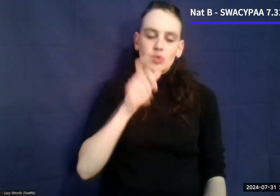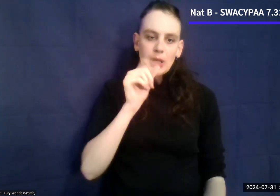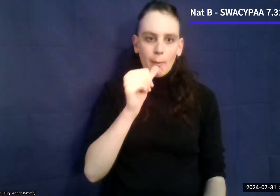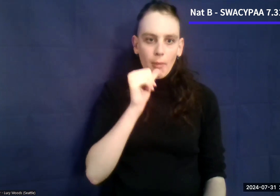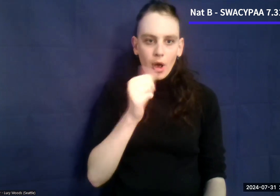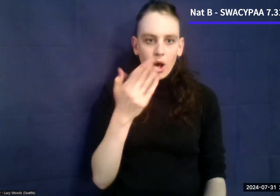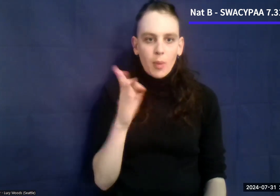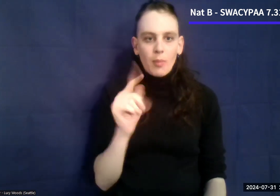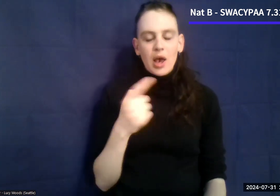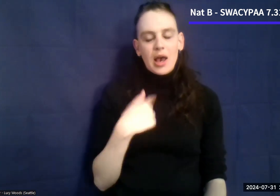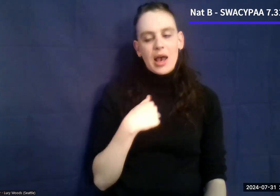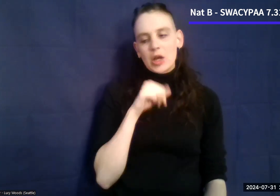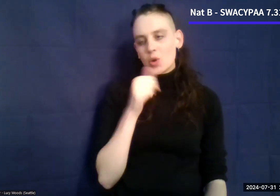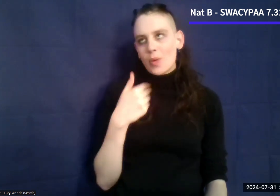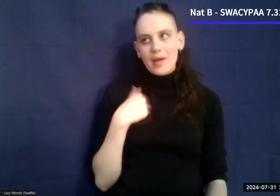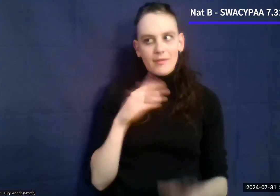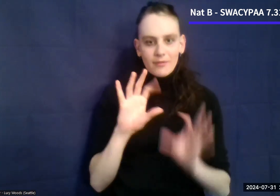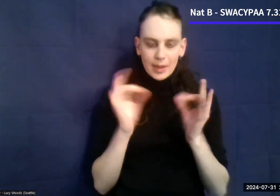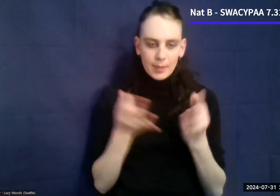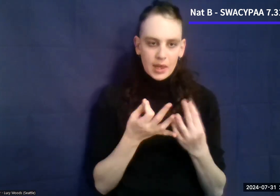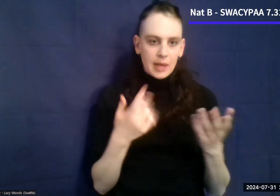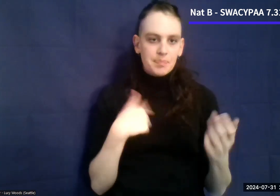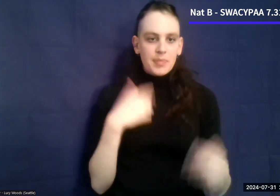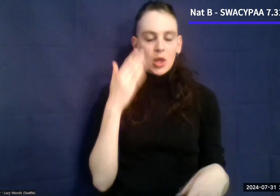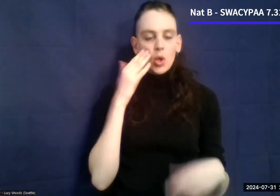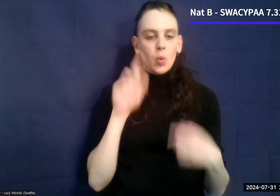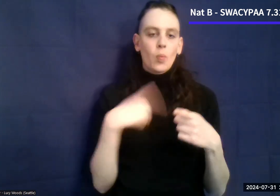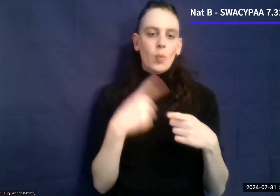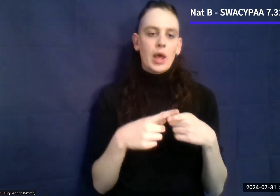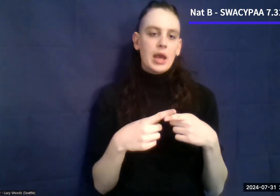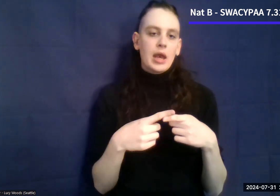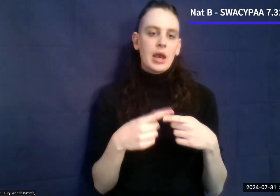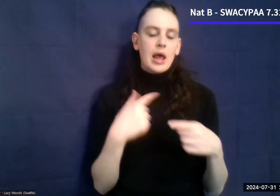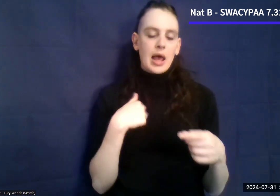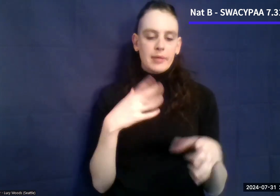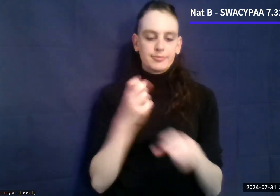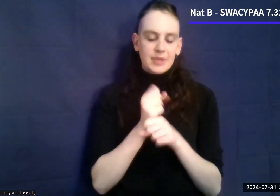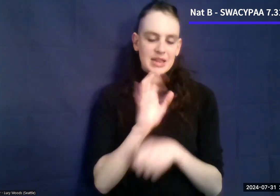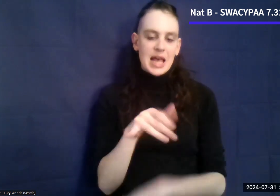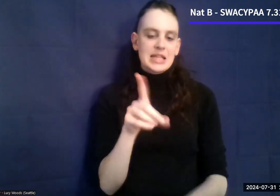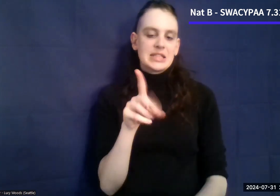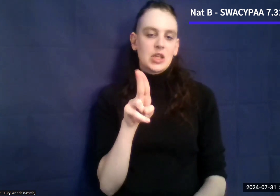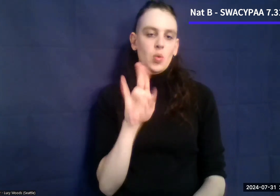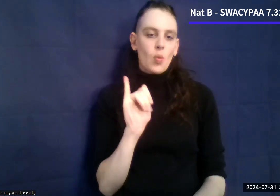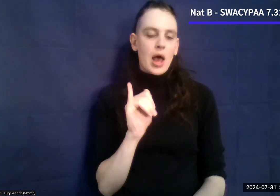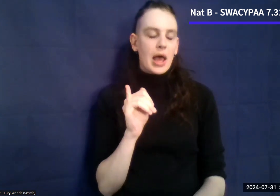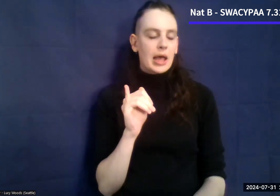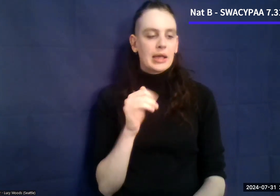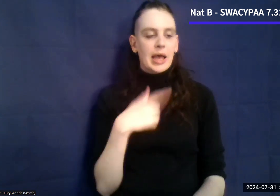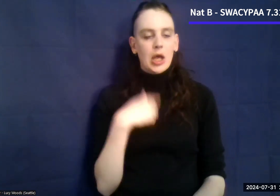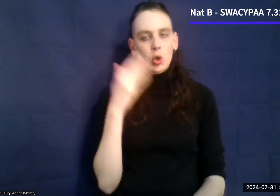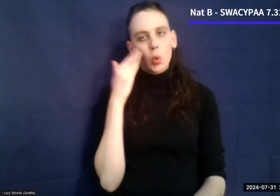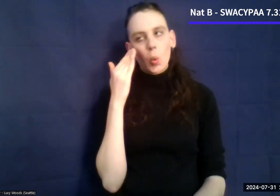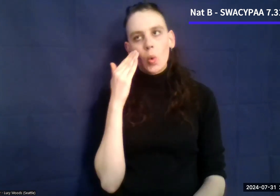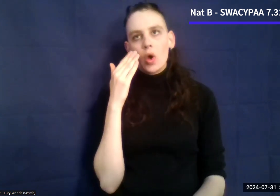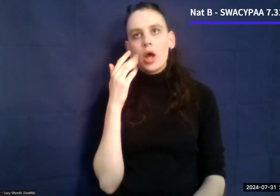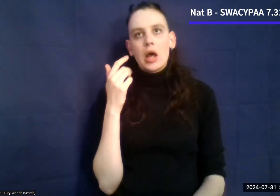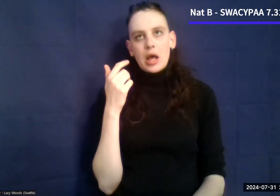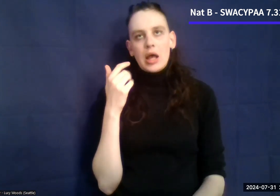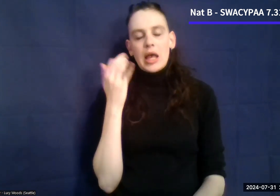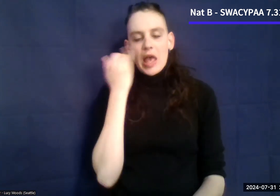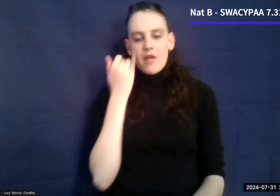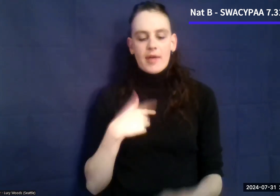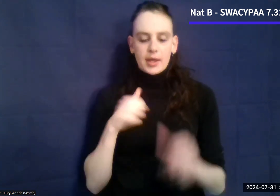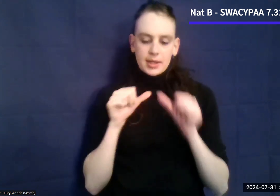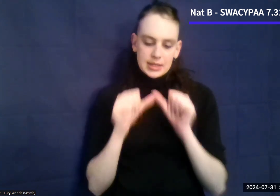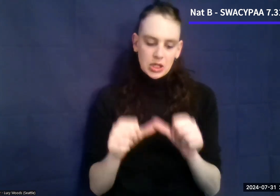don't have a family. But I knew once I got that DUI, I was like straight on the path to becoming my dad. And it really broke my heart